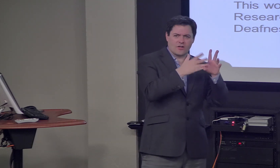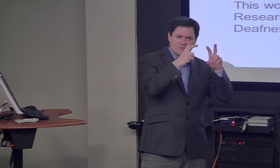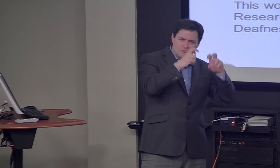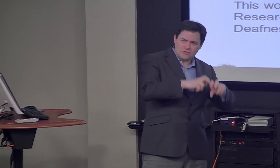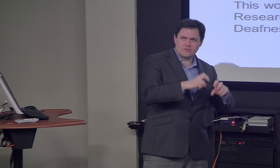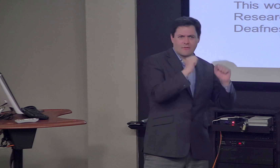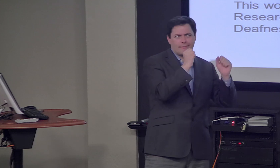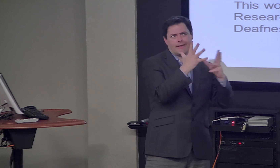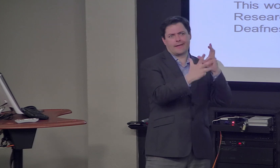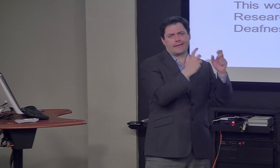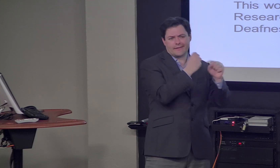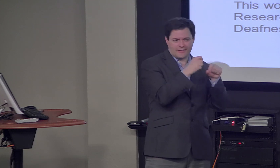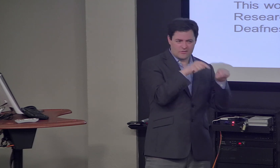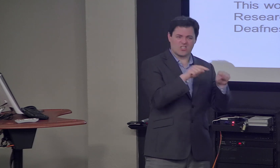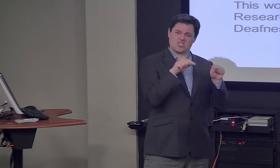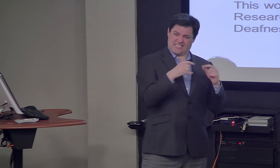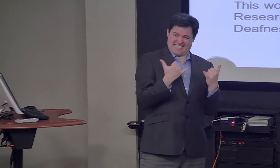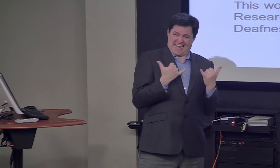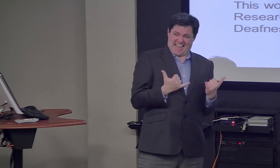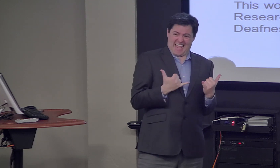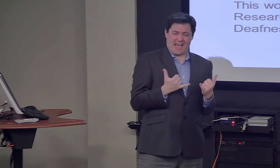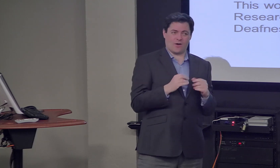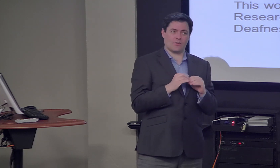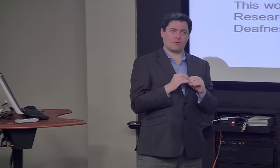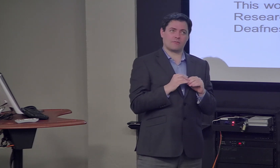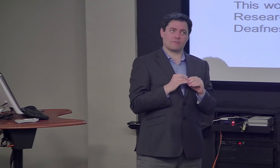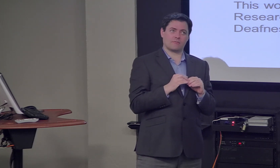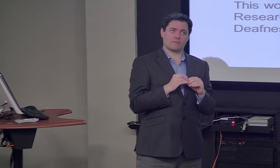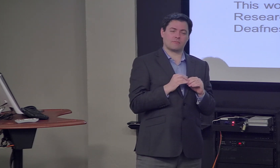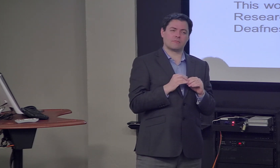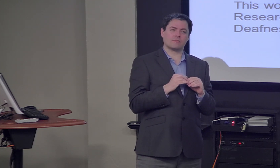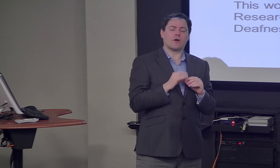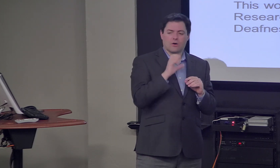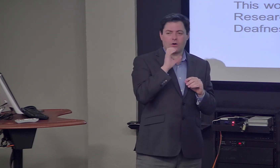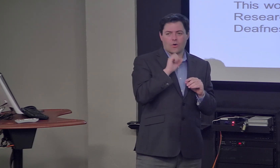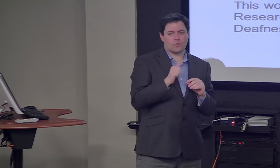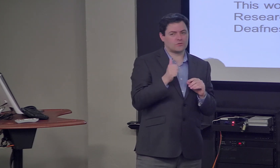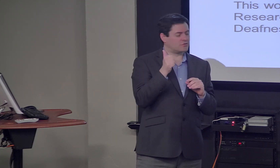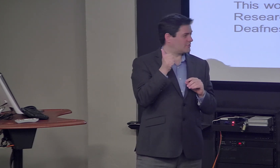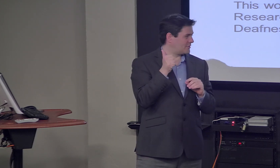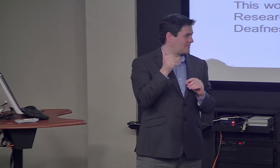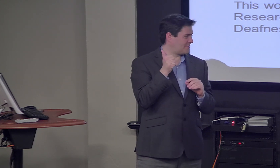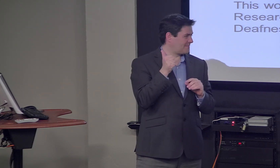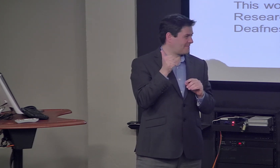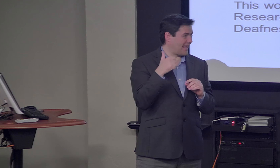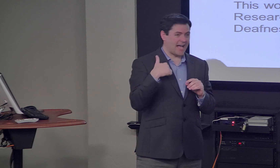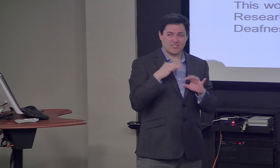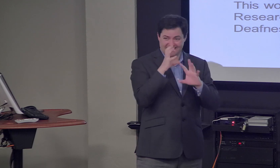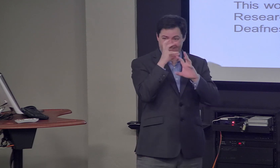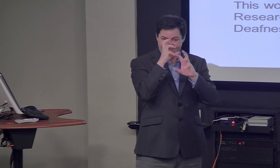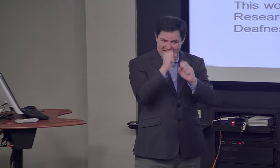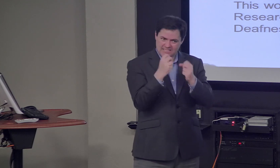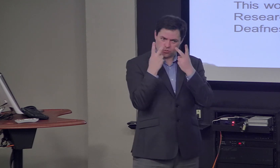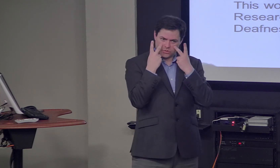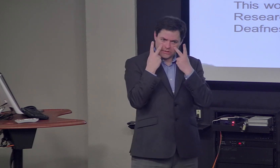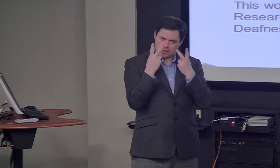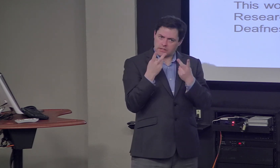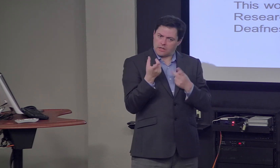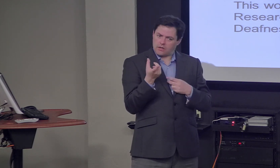cognitive processing psychologists for a number of years. She right now is, let's just say, a bit older. And